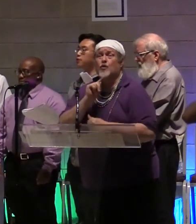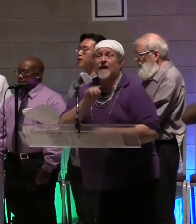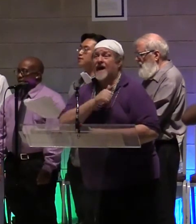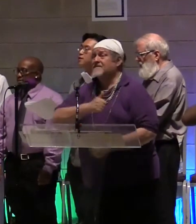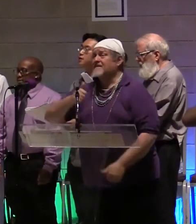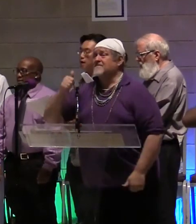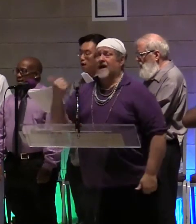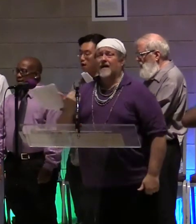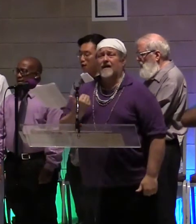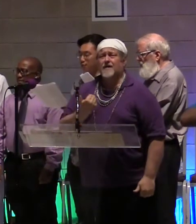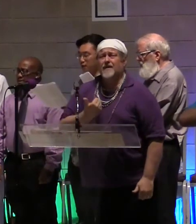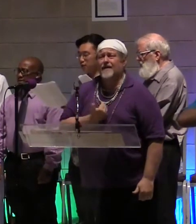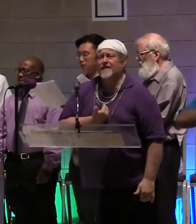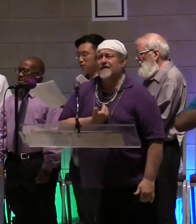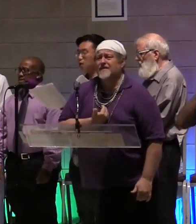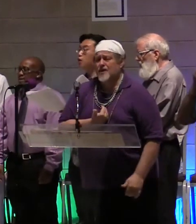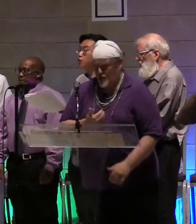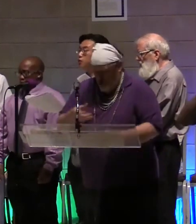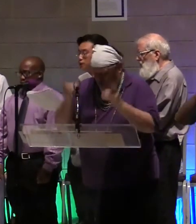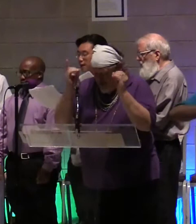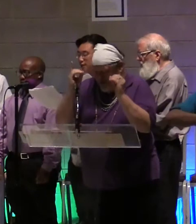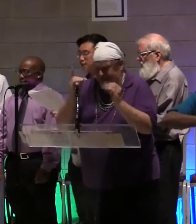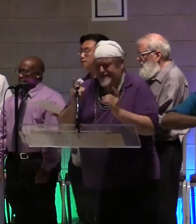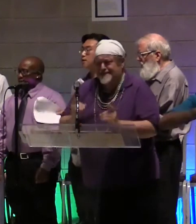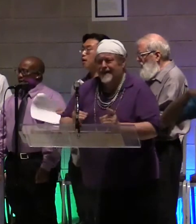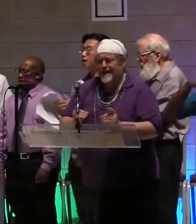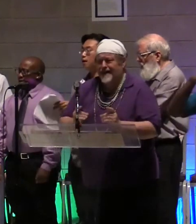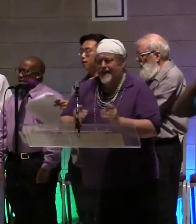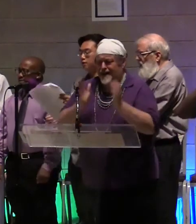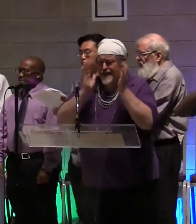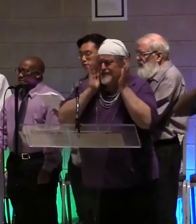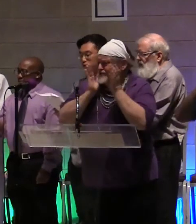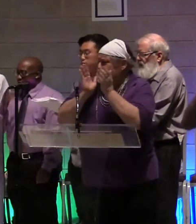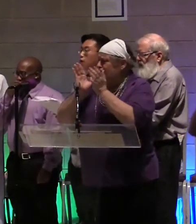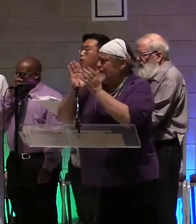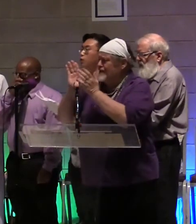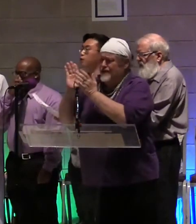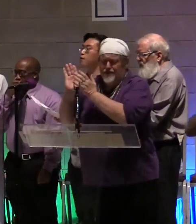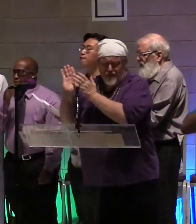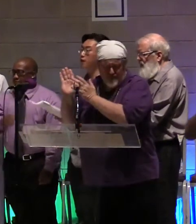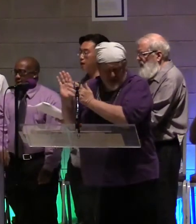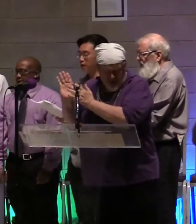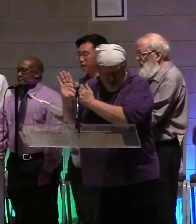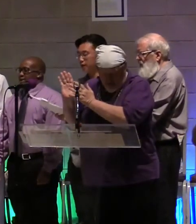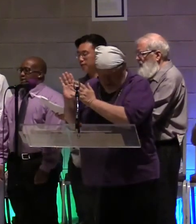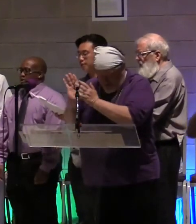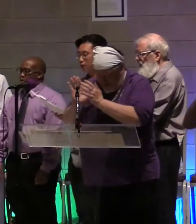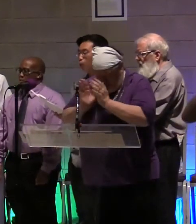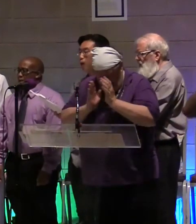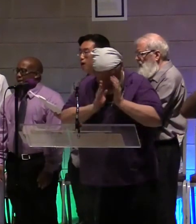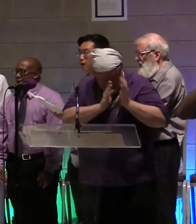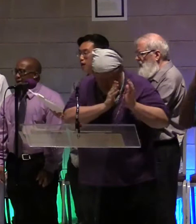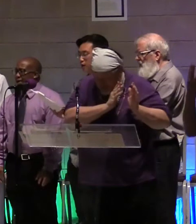run. You can deny me, you can decide to turn your face